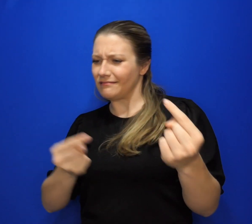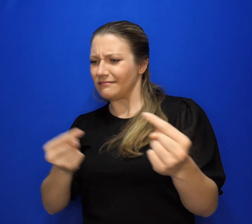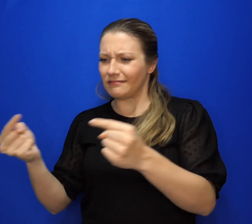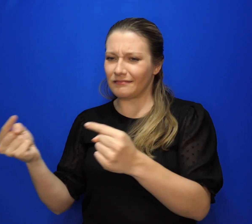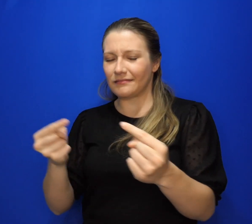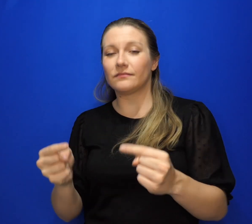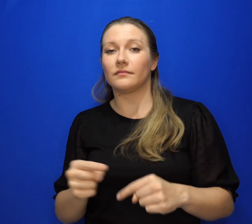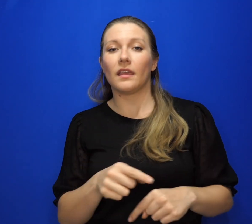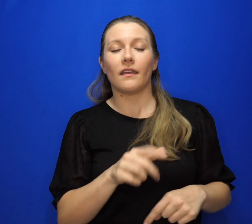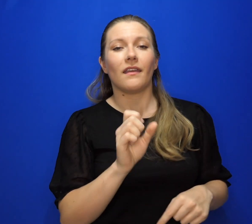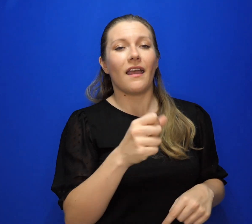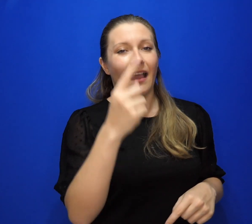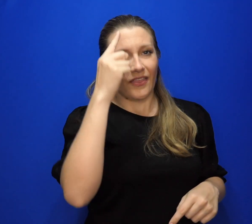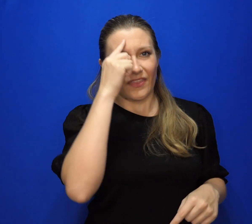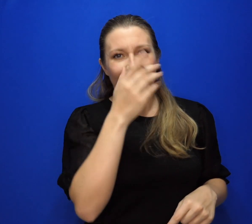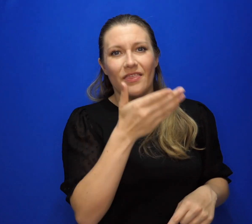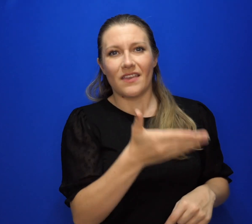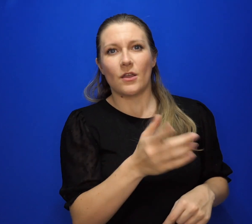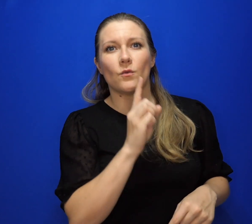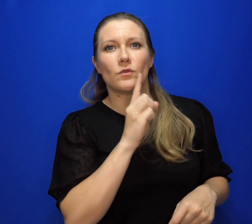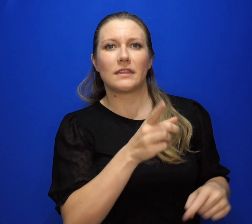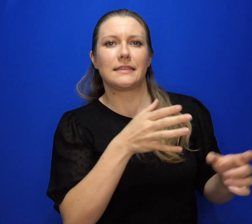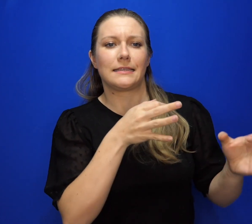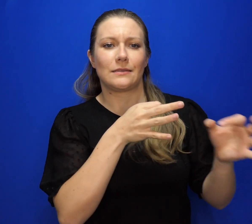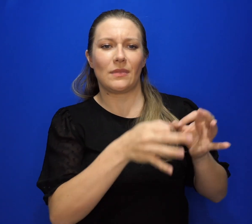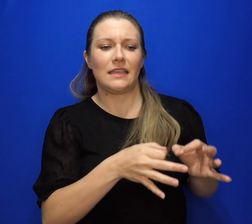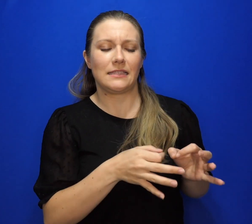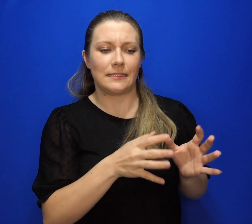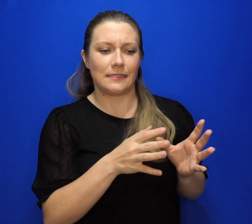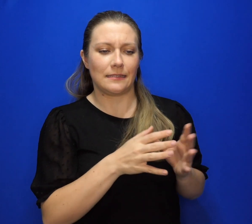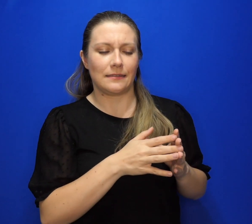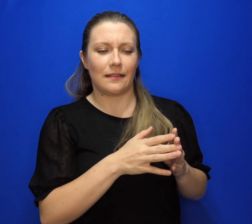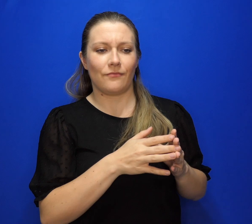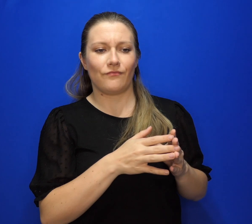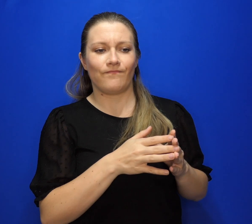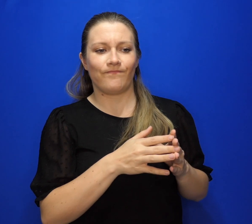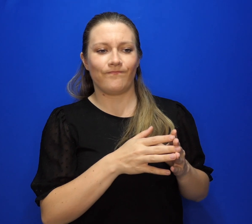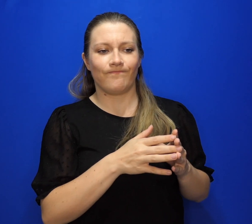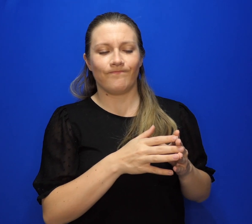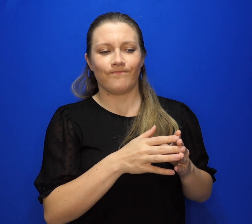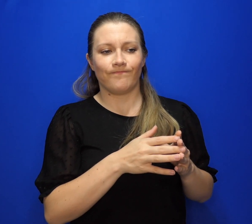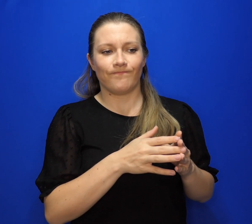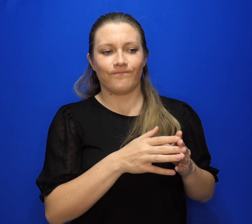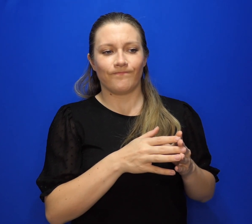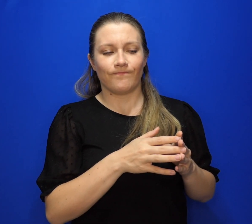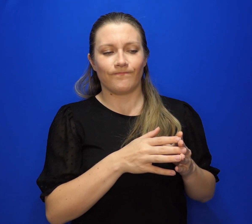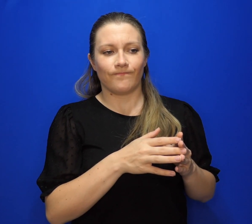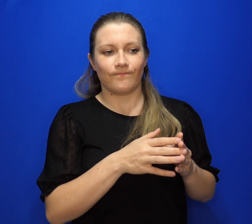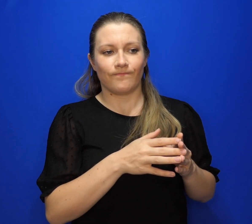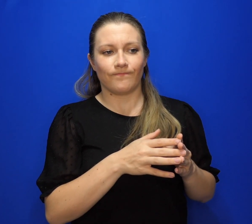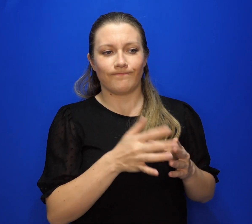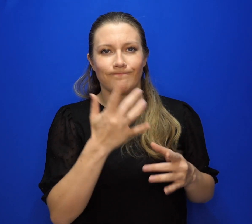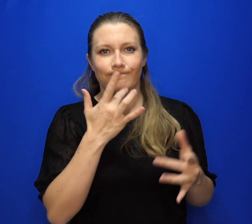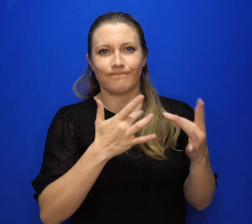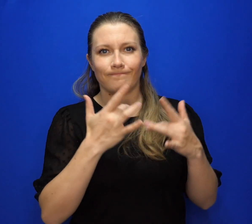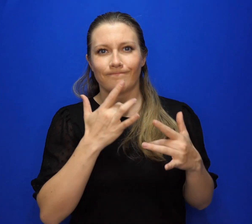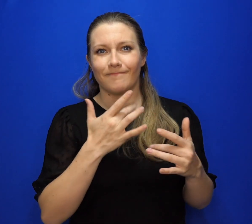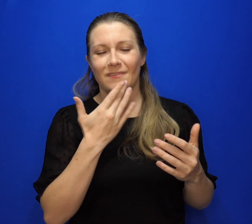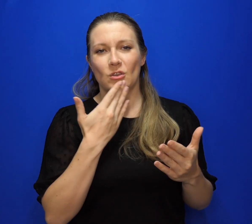the underlying lack of the right kind of explanation at diagnosis, right? All